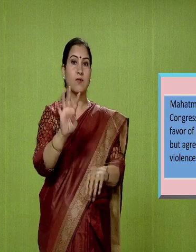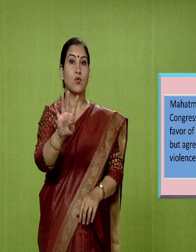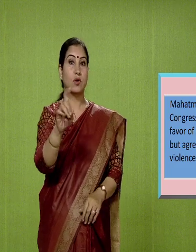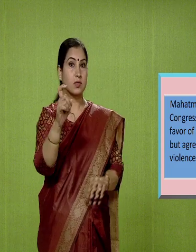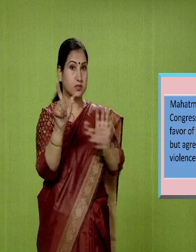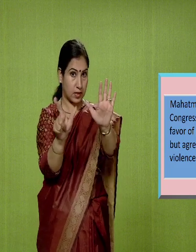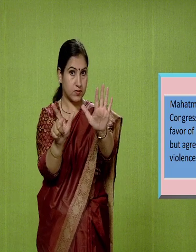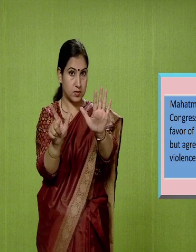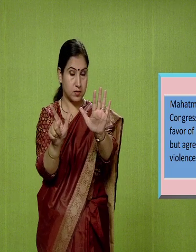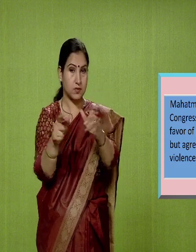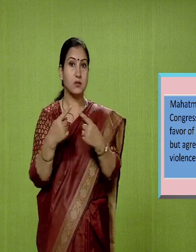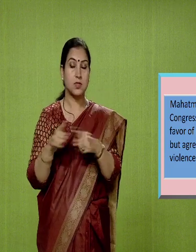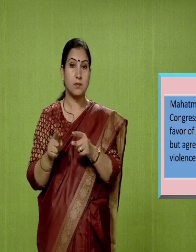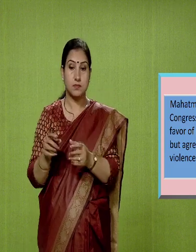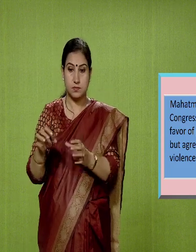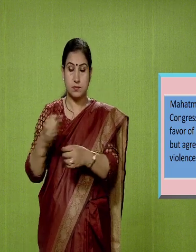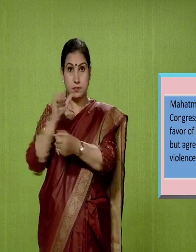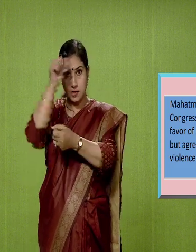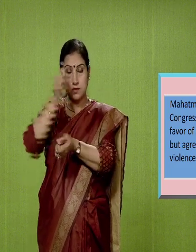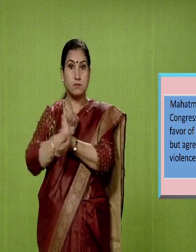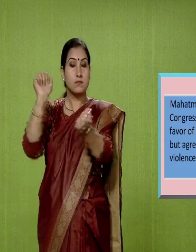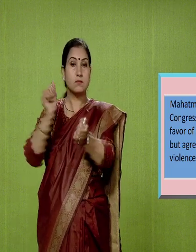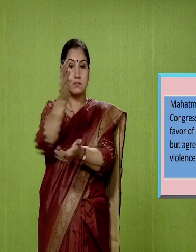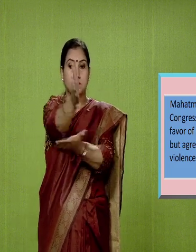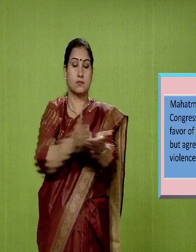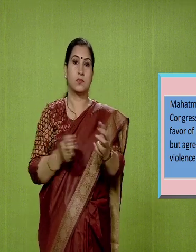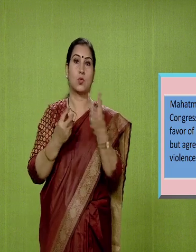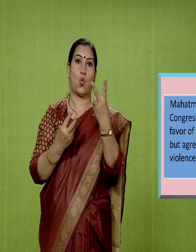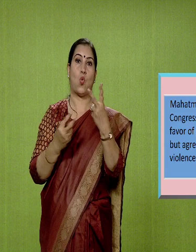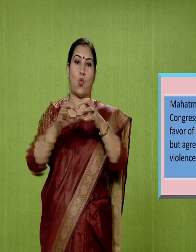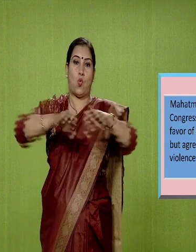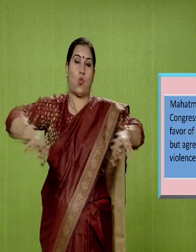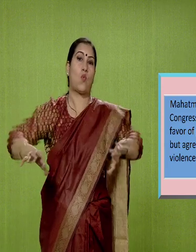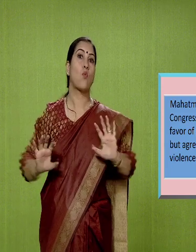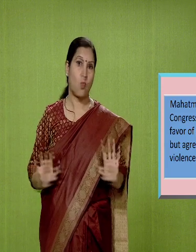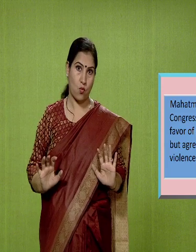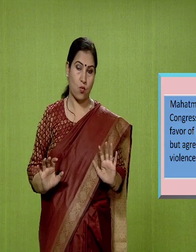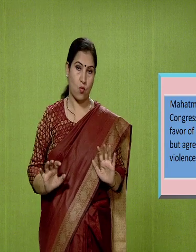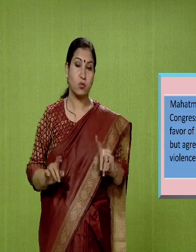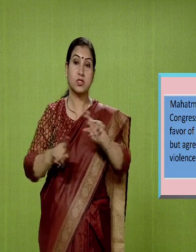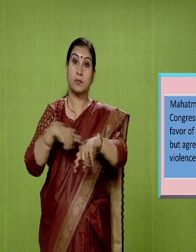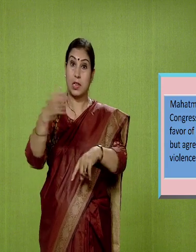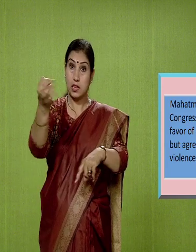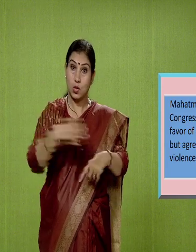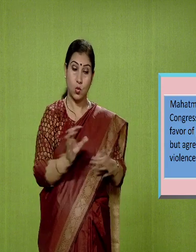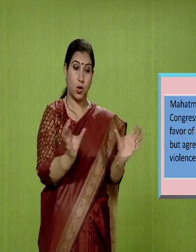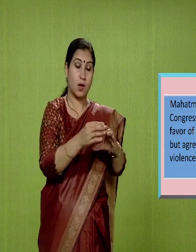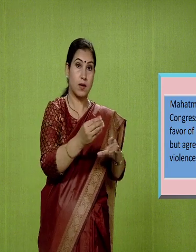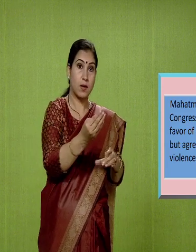However, the country was divided into two parts and a new country of Pakistan